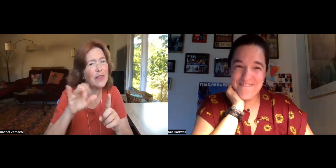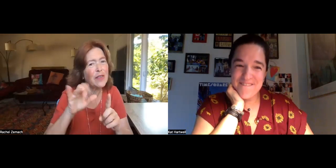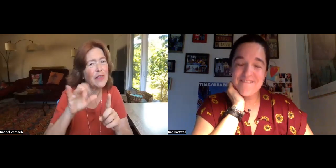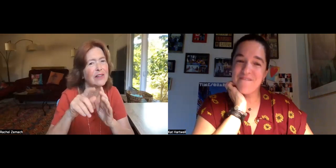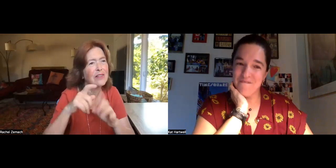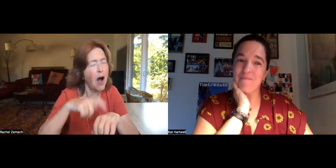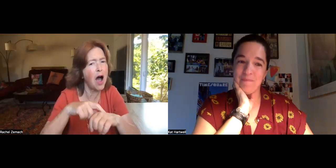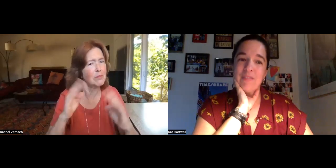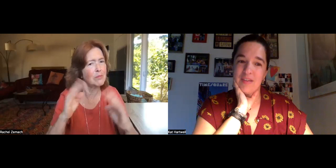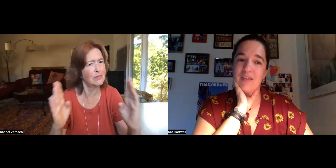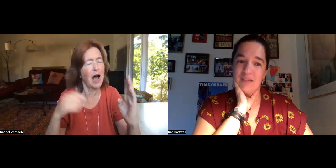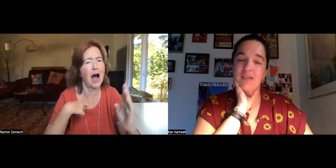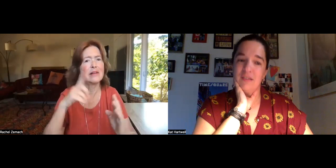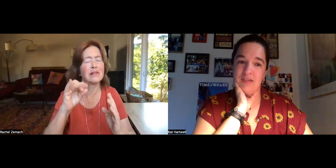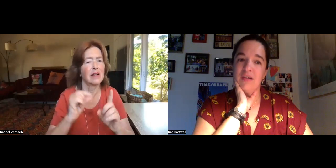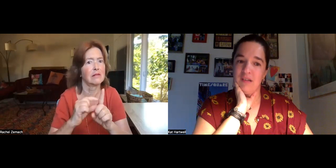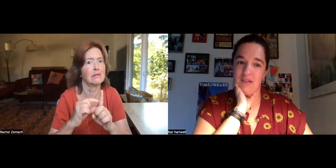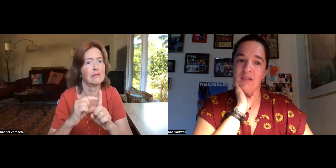During that time, I did